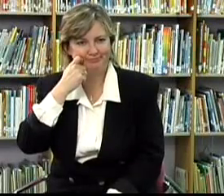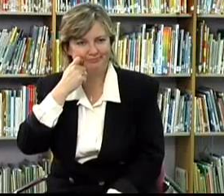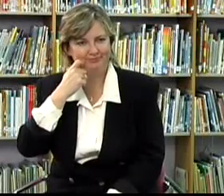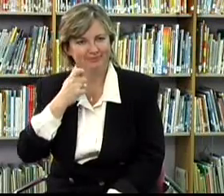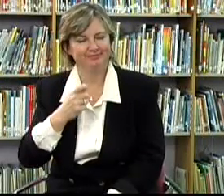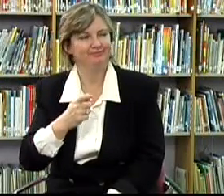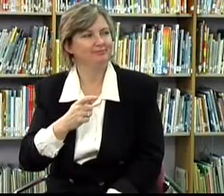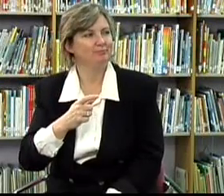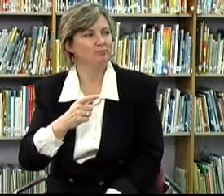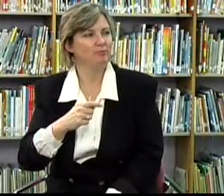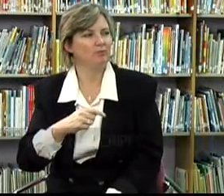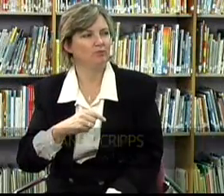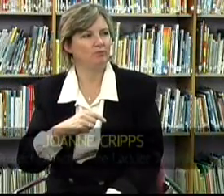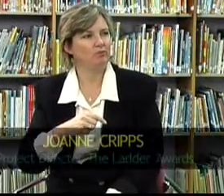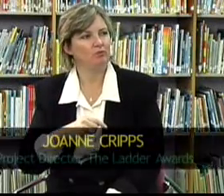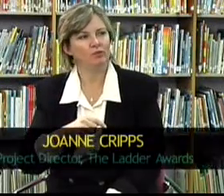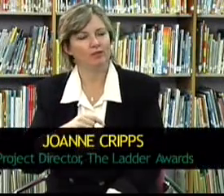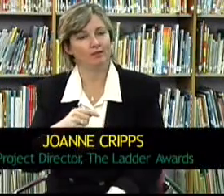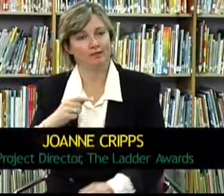What a neat woman.